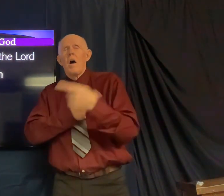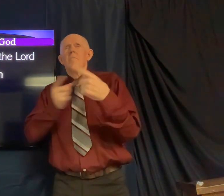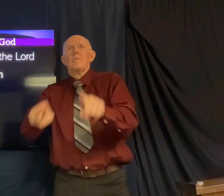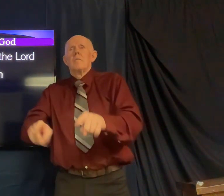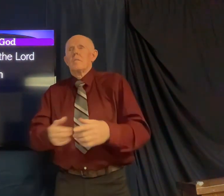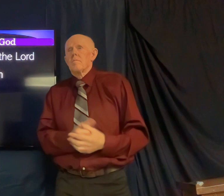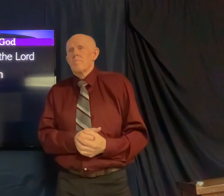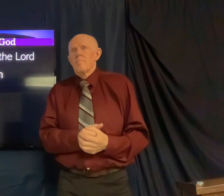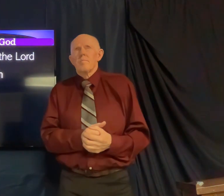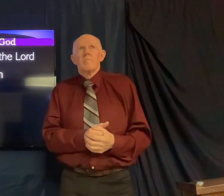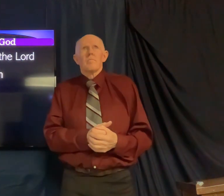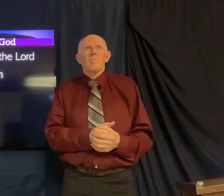Long term,